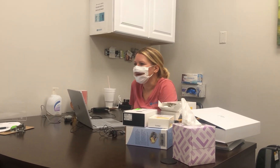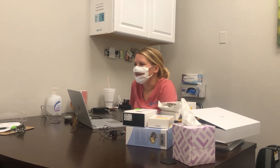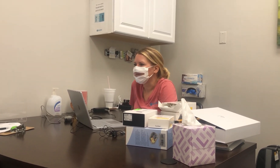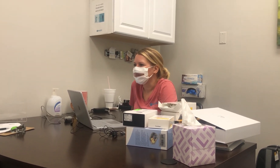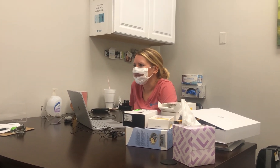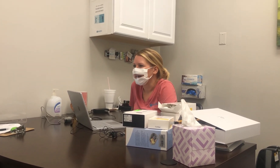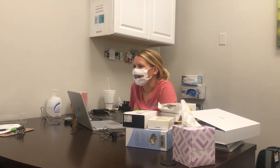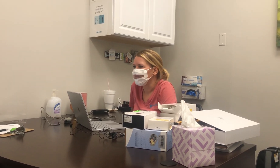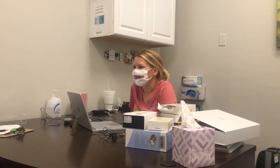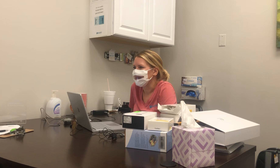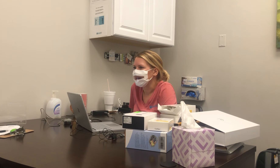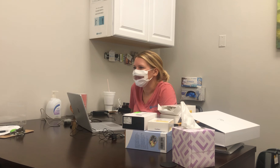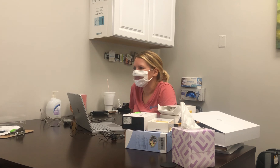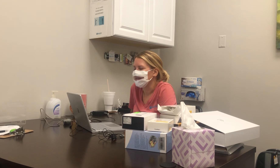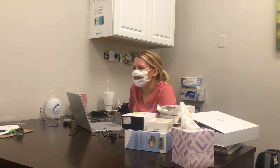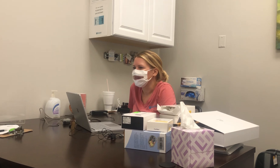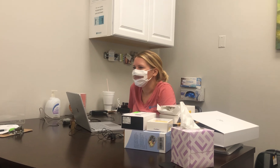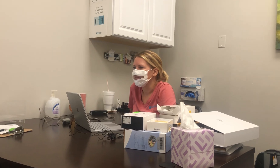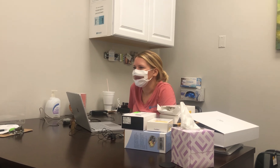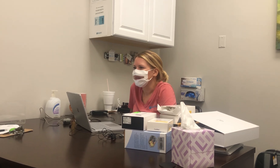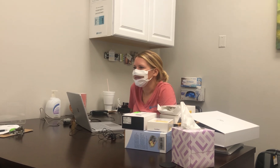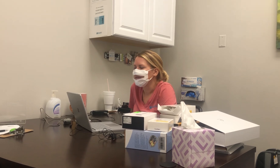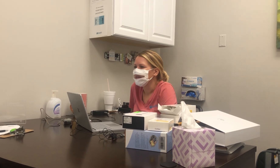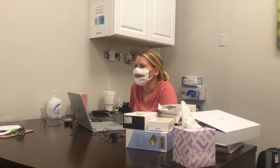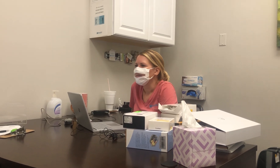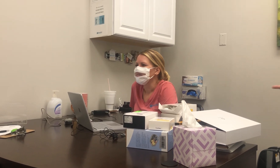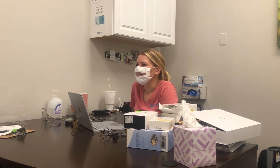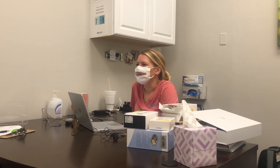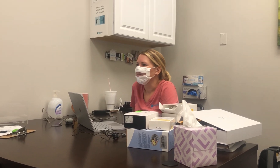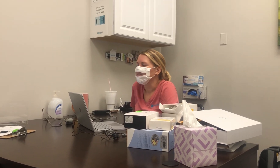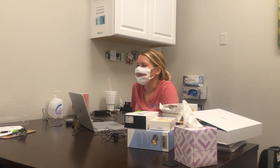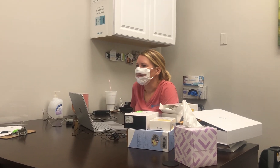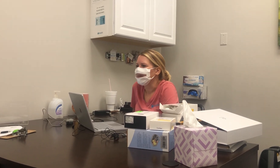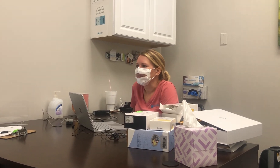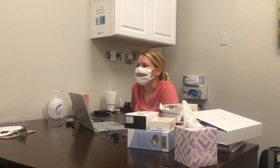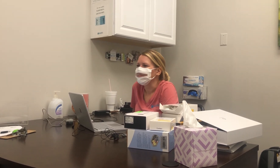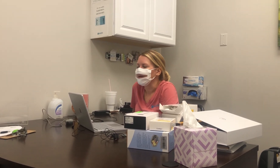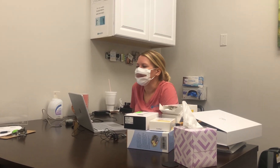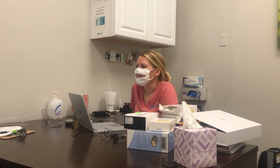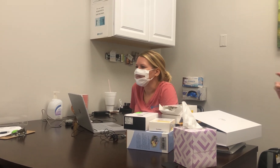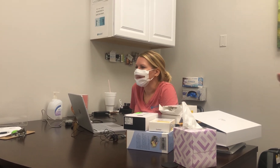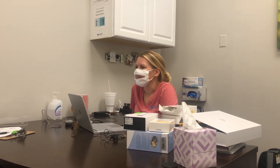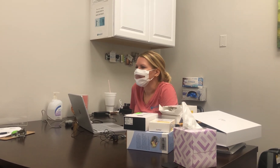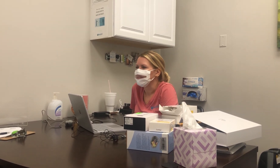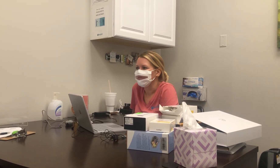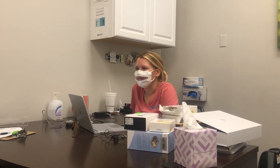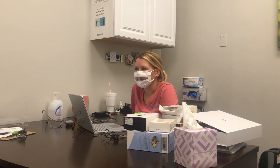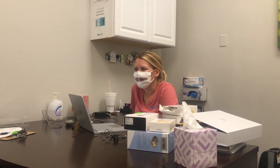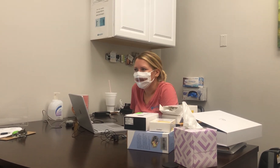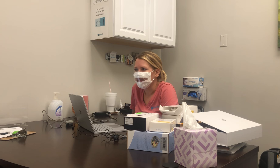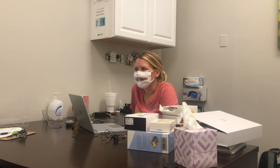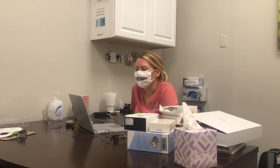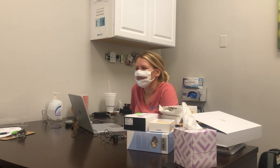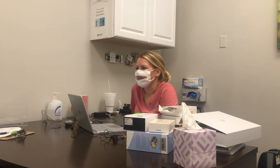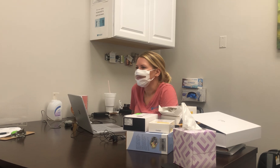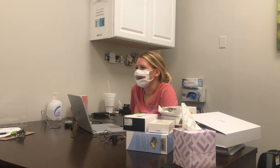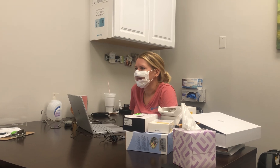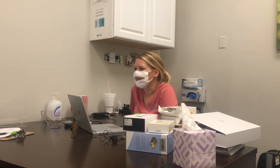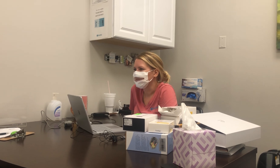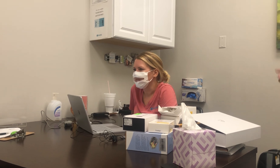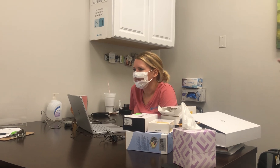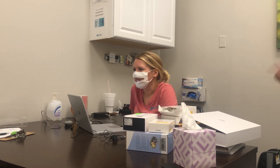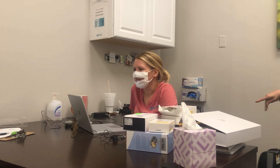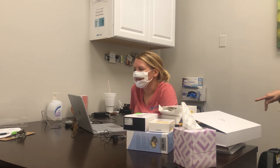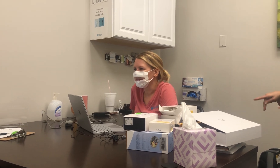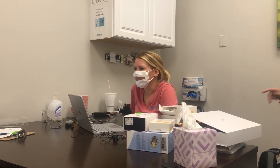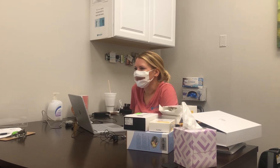will be mindful of that when I activate the implant. So your journey might start differently than someone